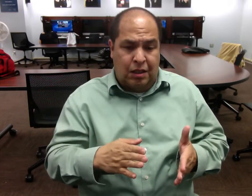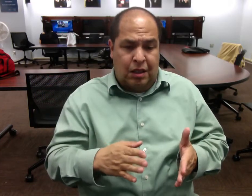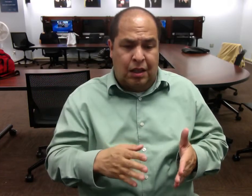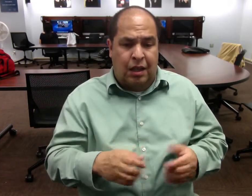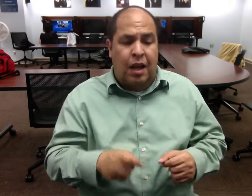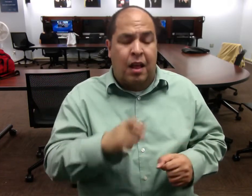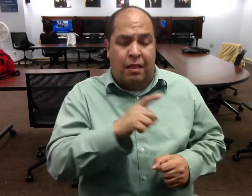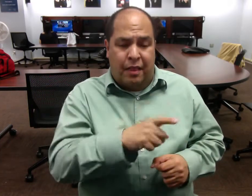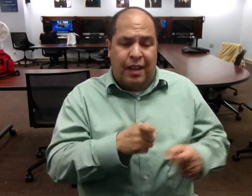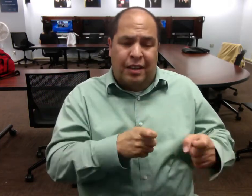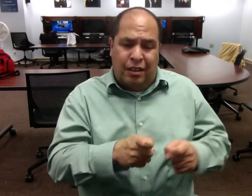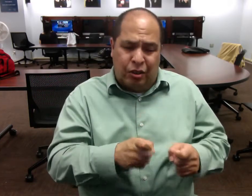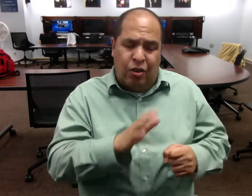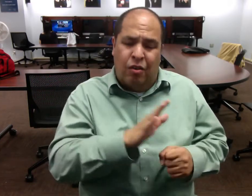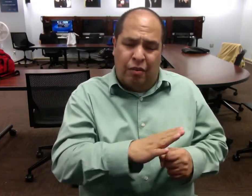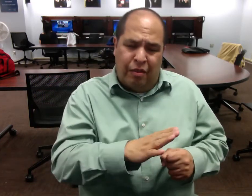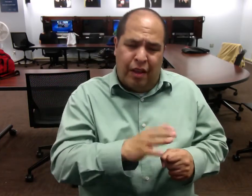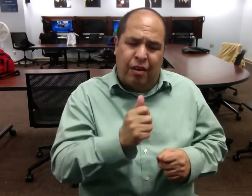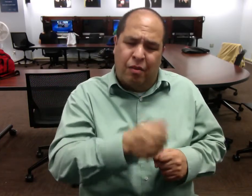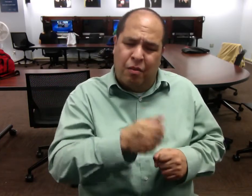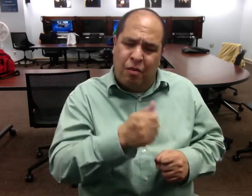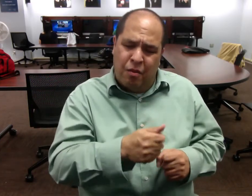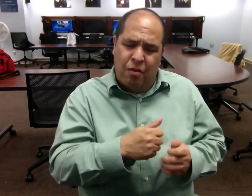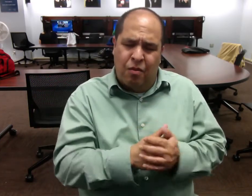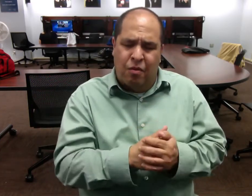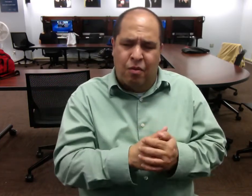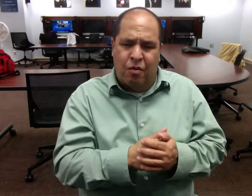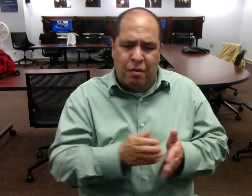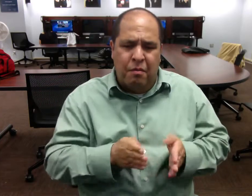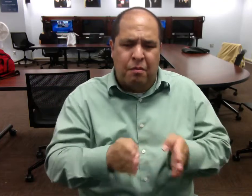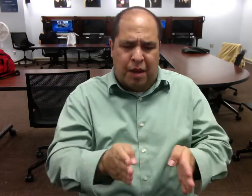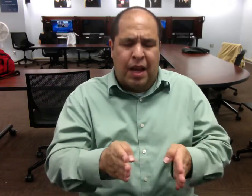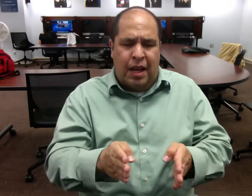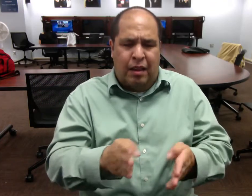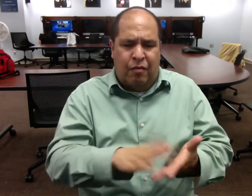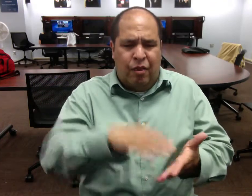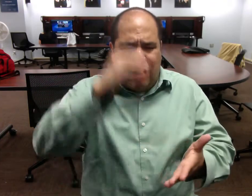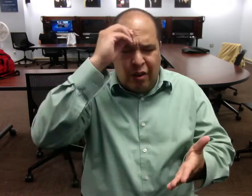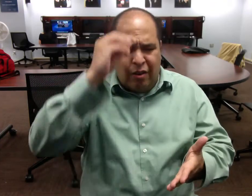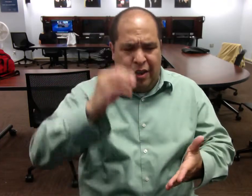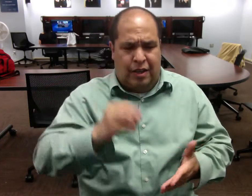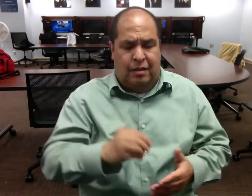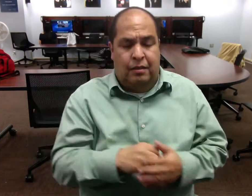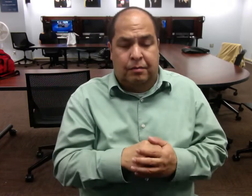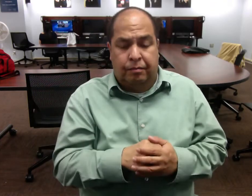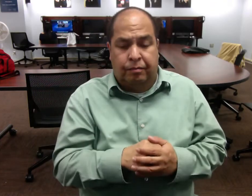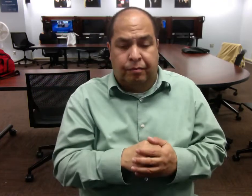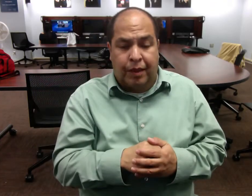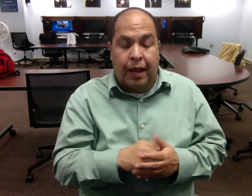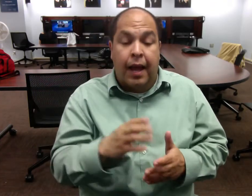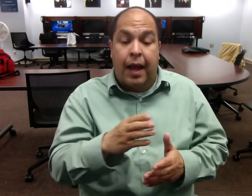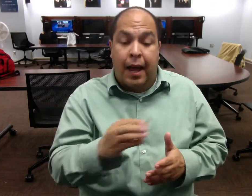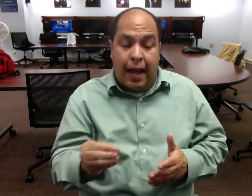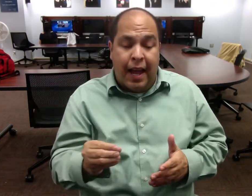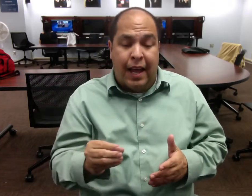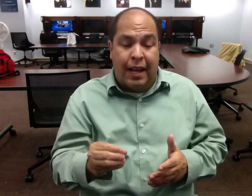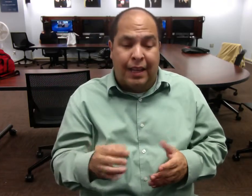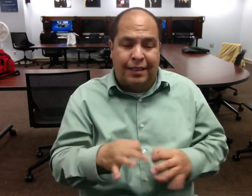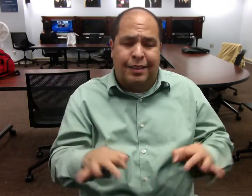It was also important to allow adult learners to make mistakes and then